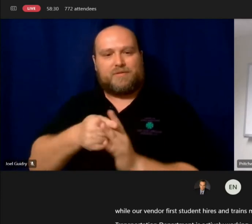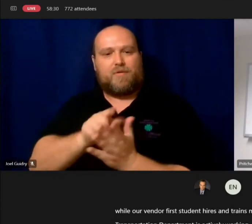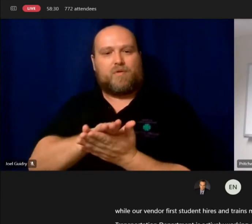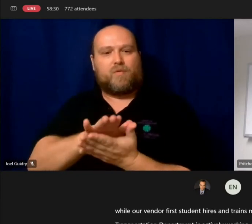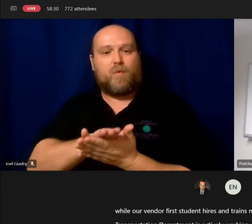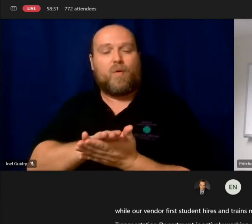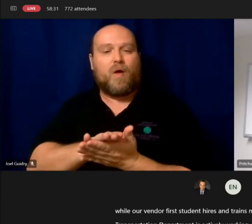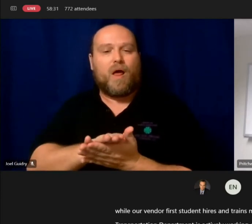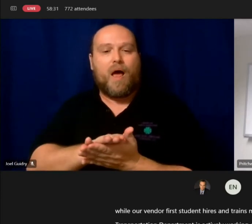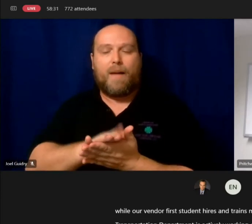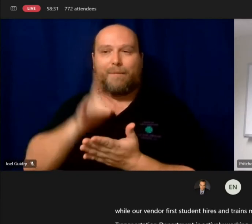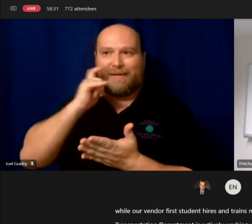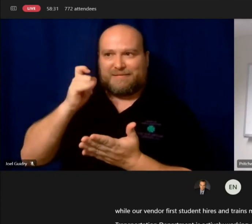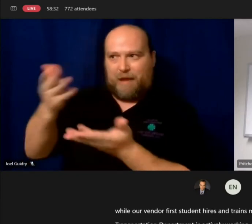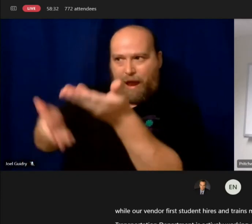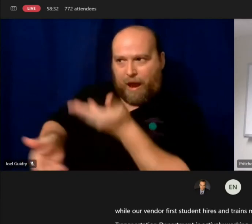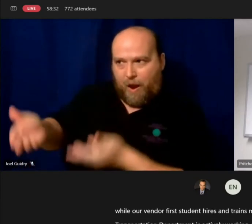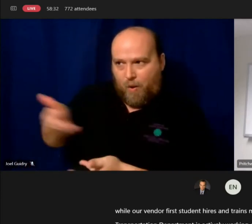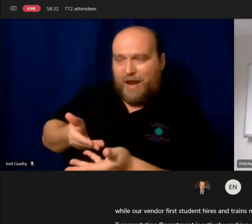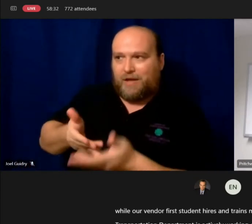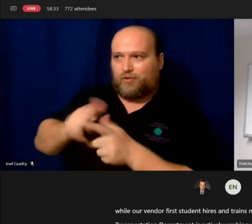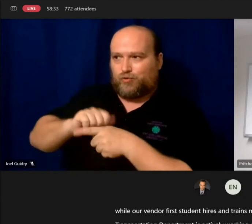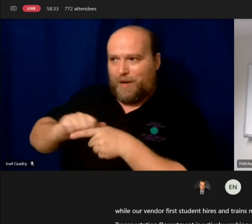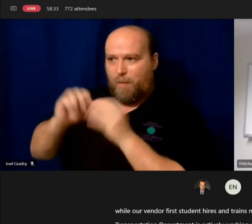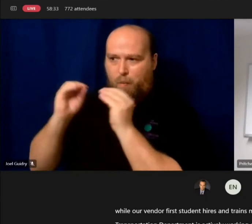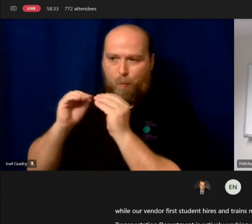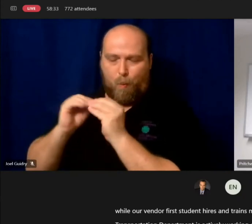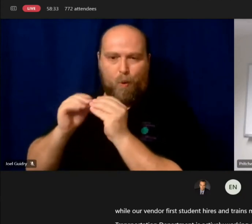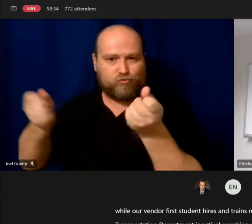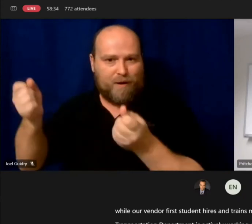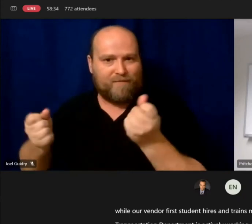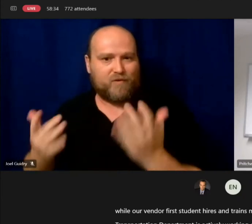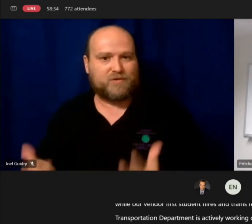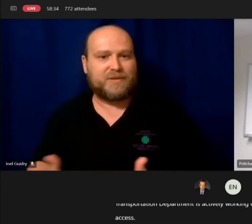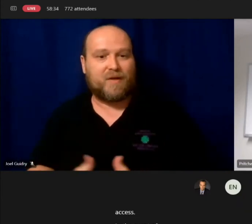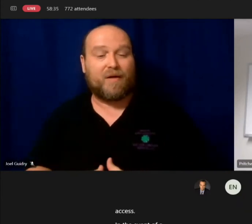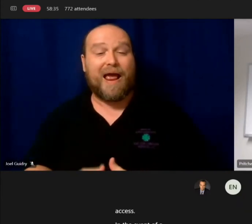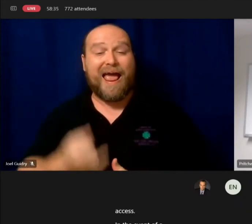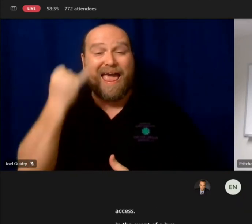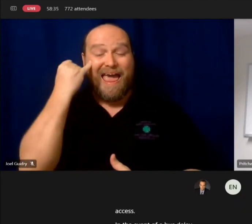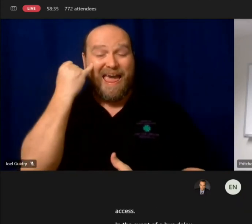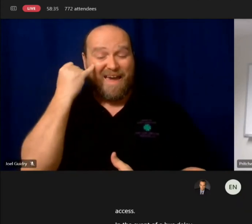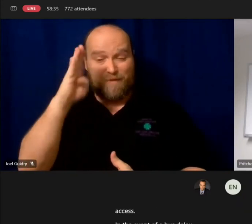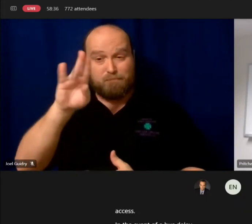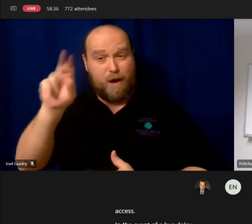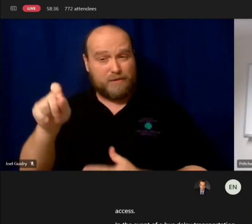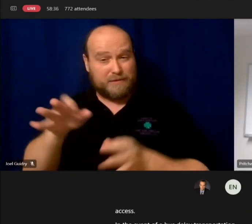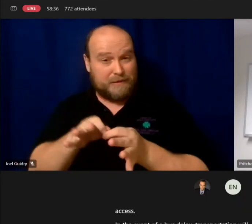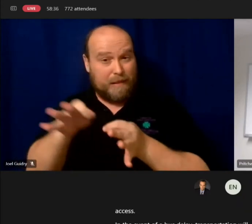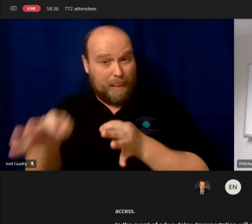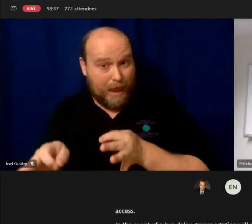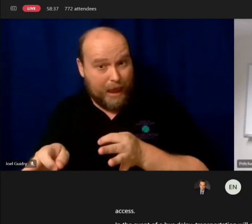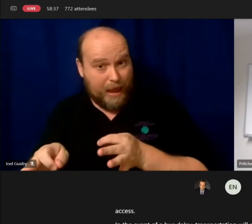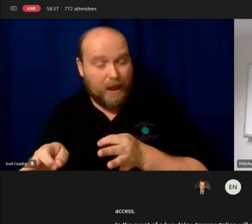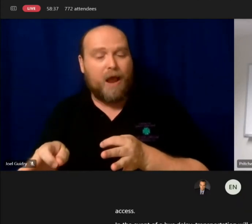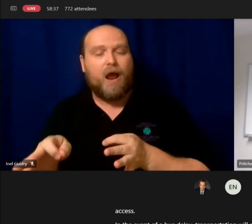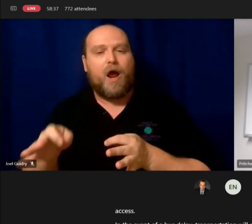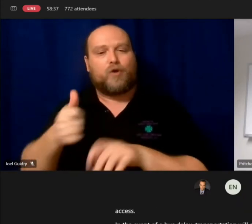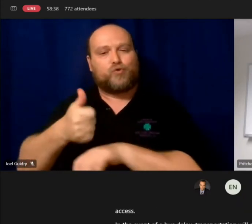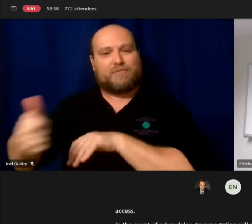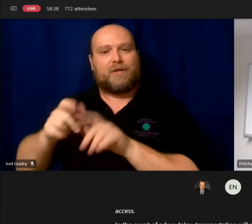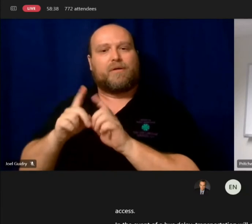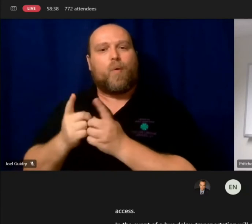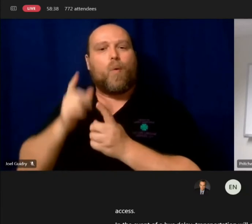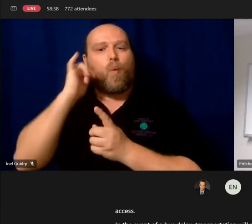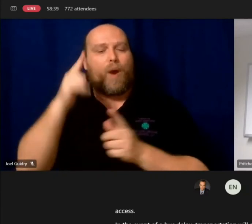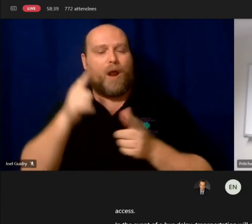increase access. In the event of a bus delay, transportation will send a voice or text message to the contact number